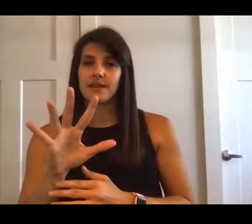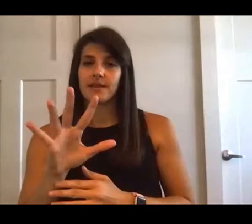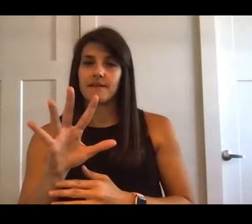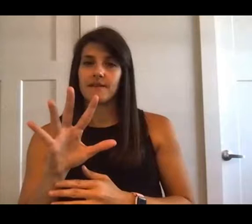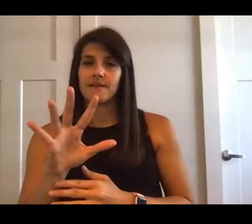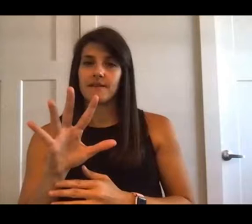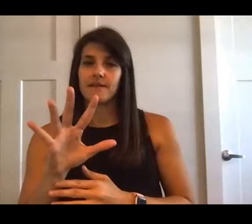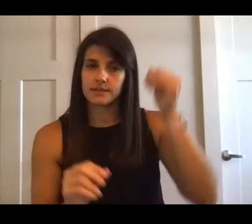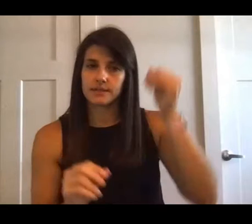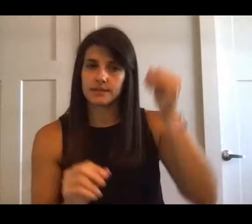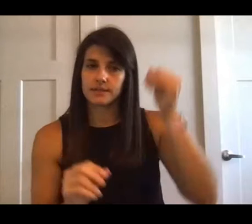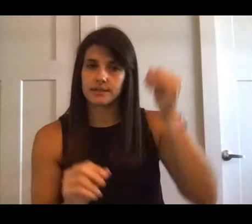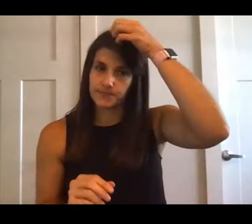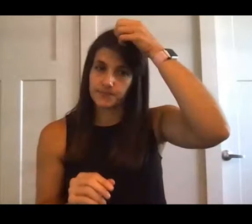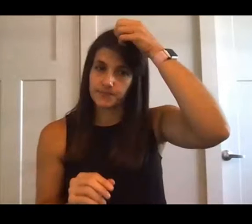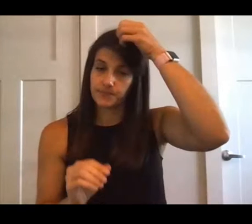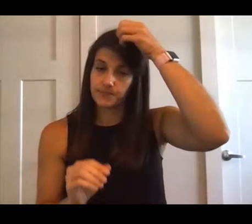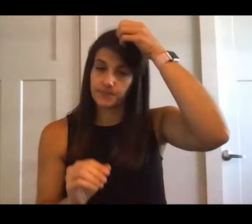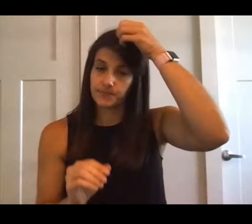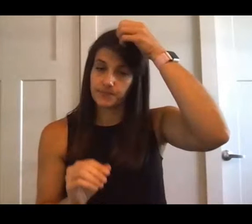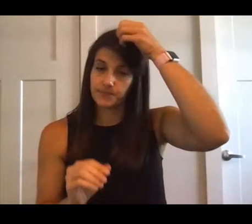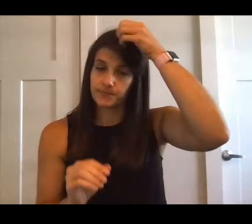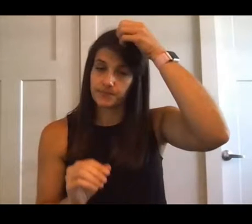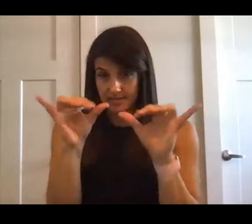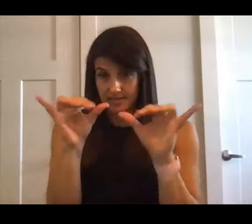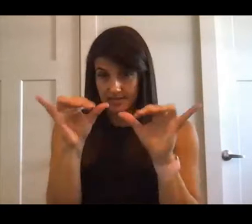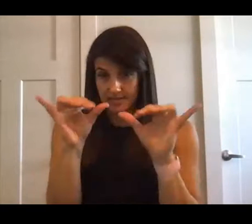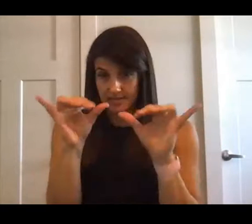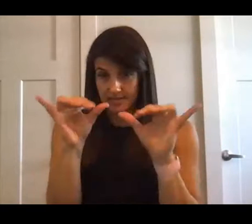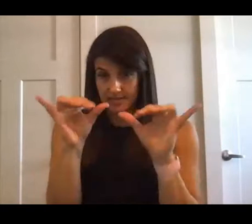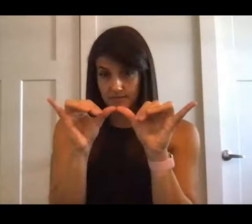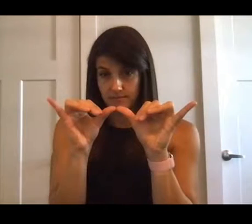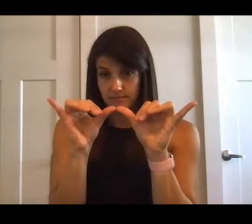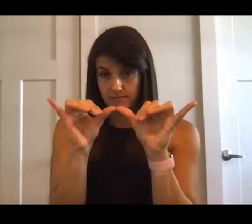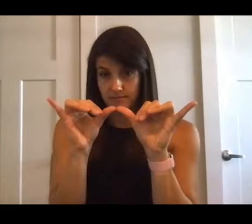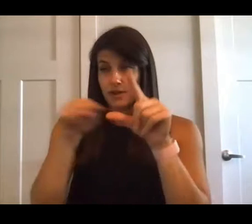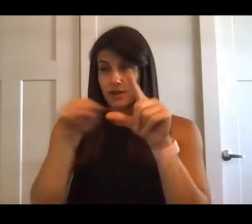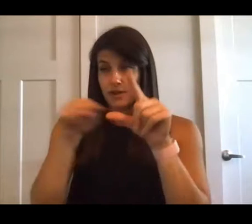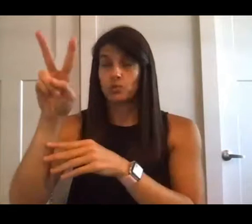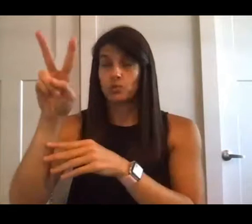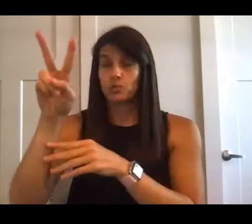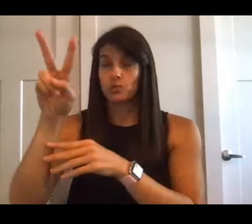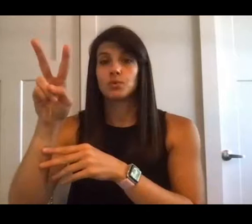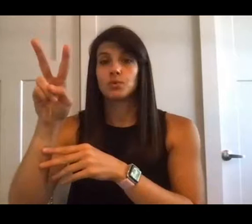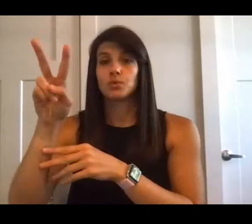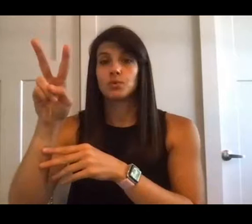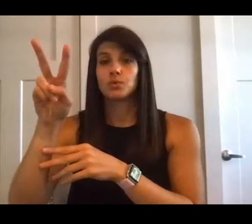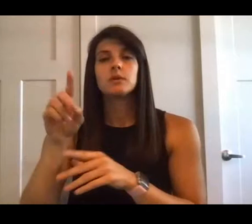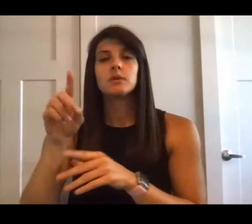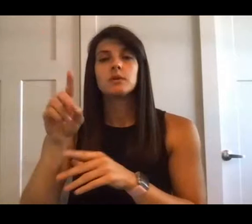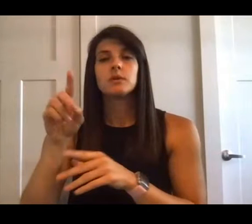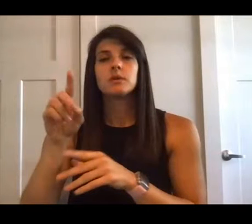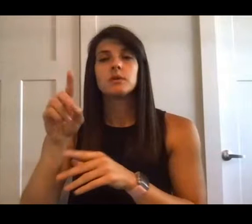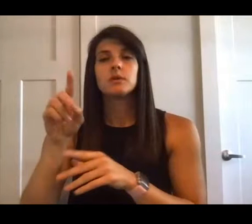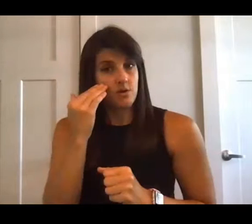Angle 2, to find that, we'd use our knowledge of a straight line. We know that a straight line always